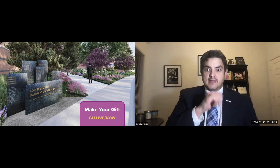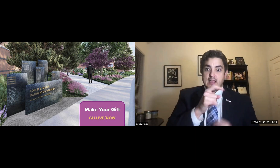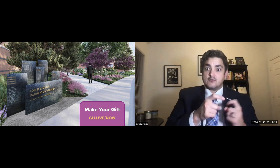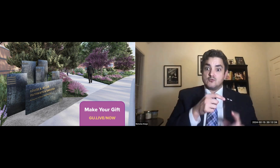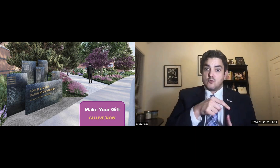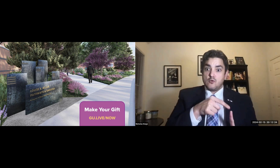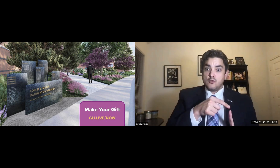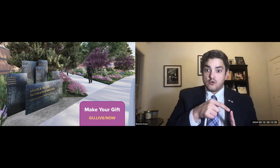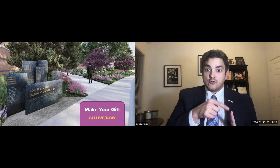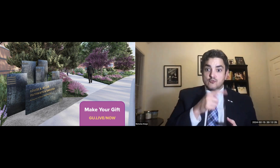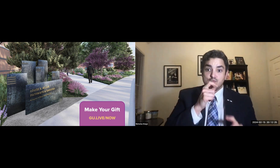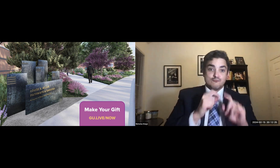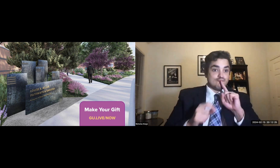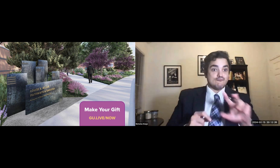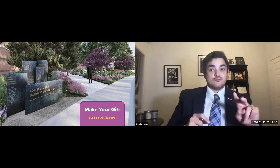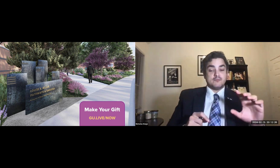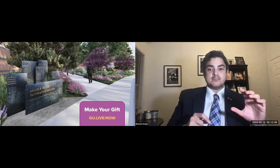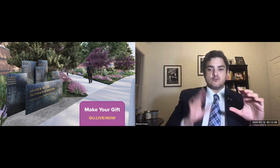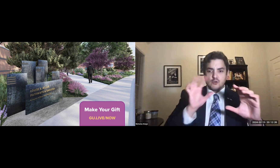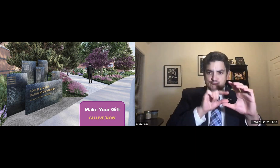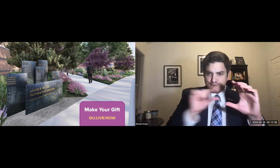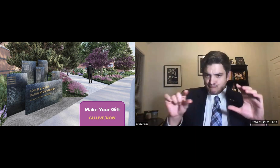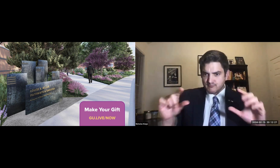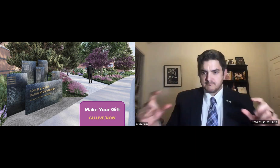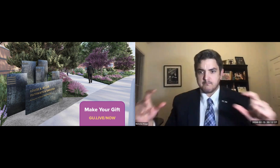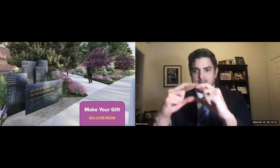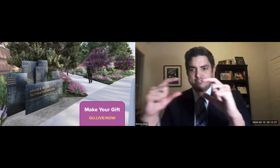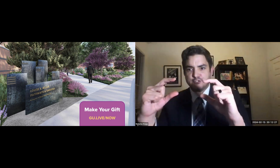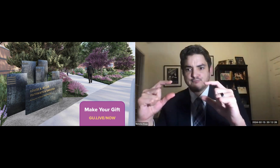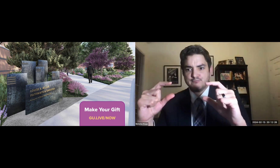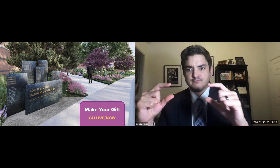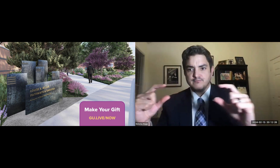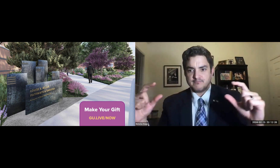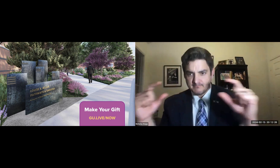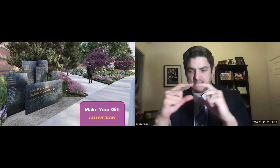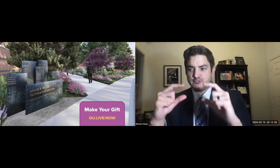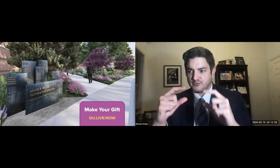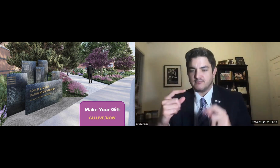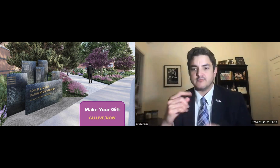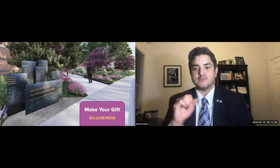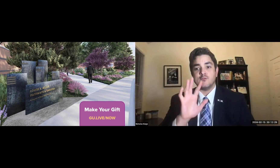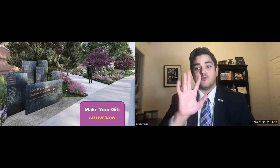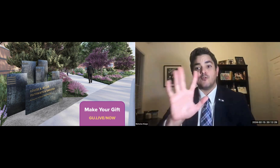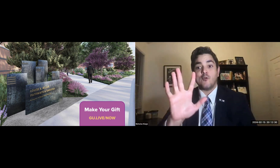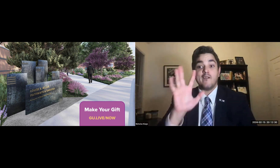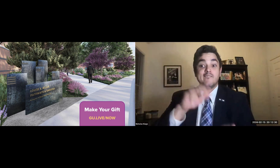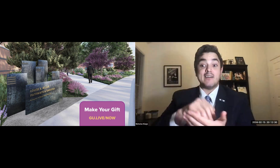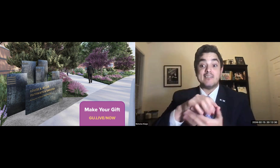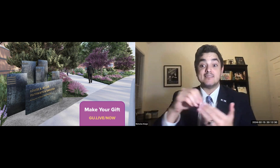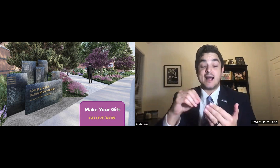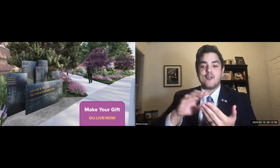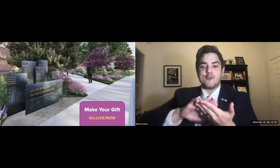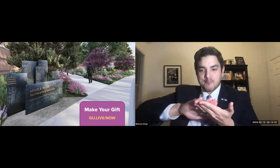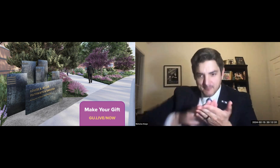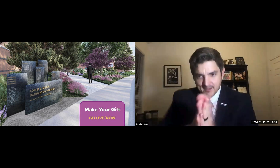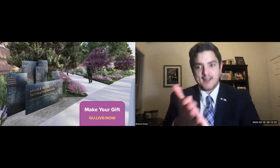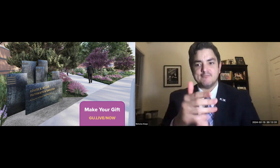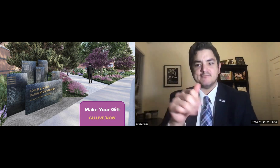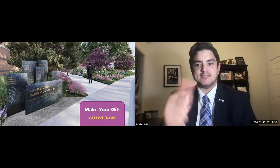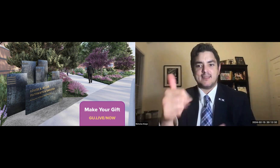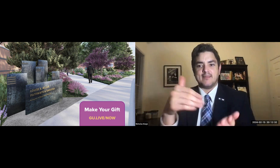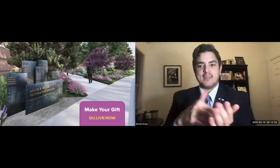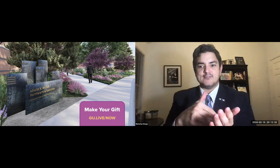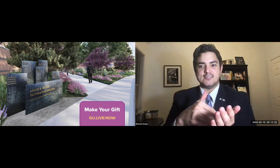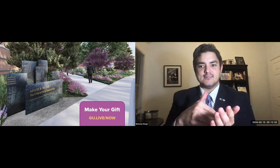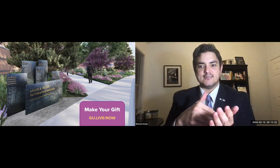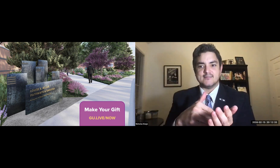year 2025. And that particular donor would then match the amount that you give. If you gave $5,000, they would match that.